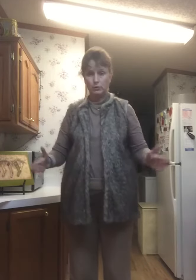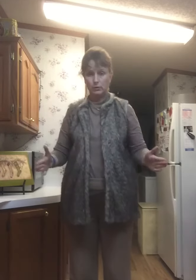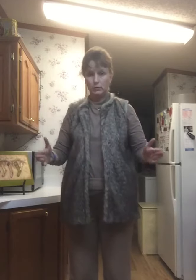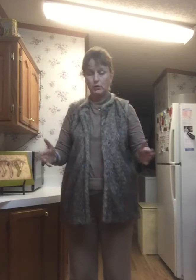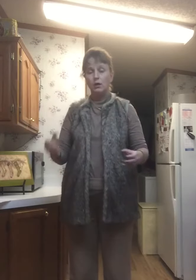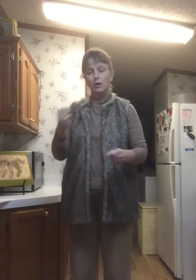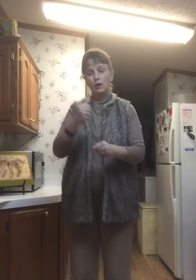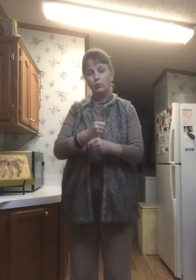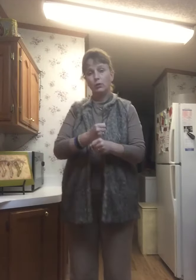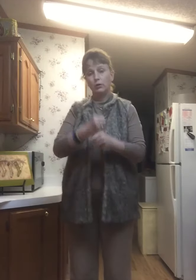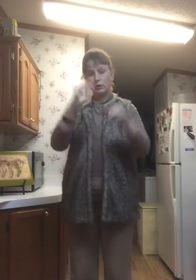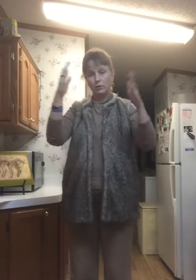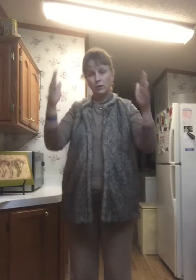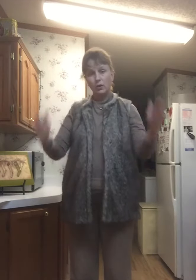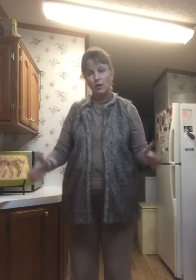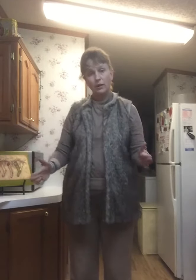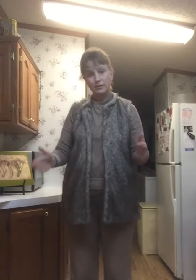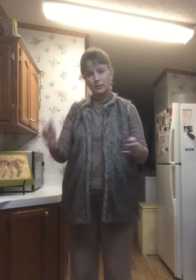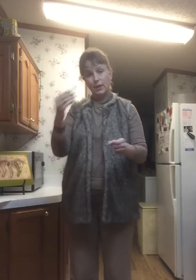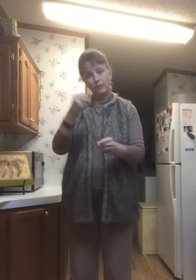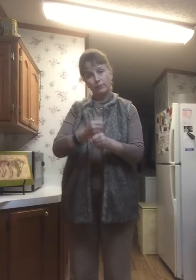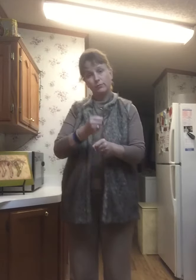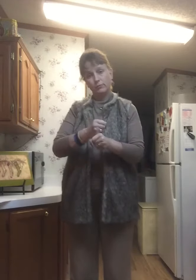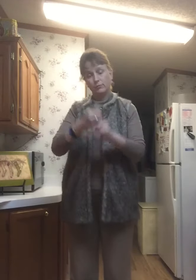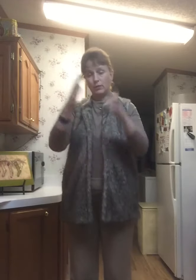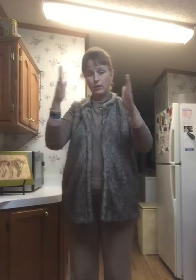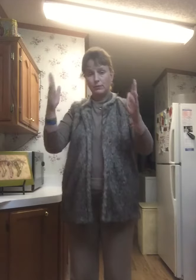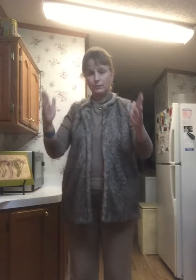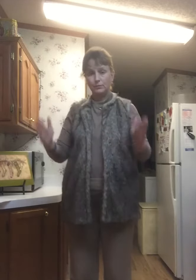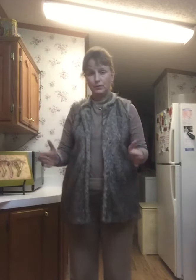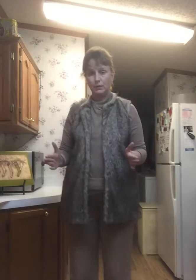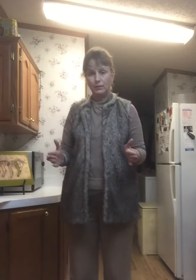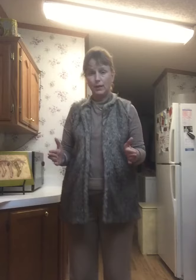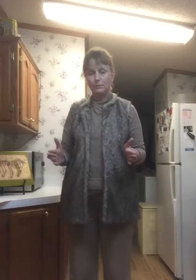person, a worker, a slave. Okay? Like that.